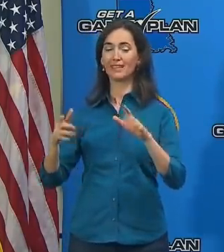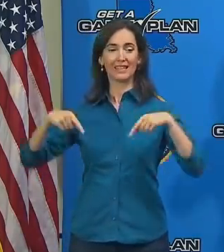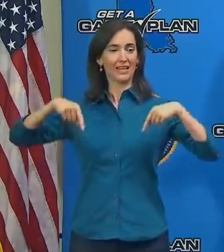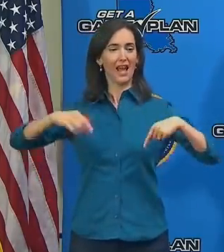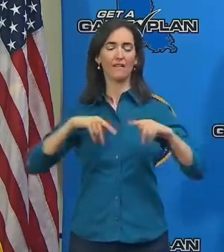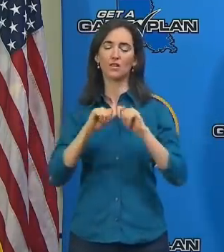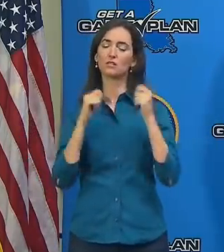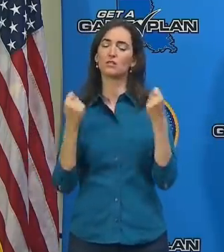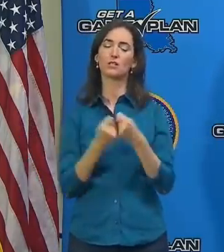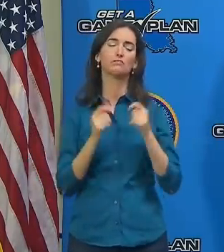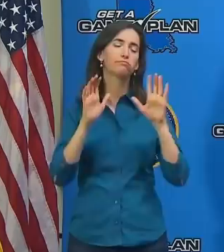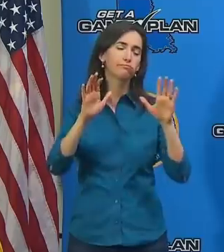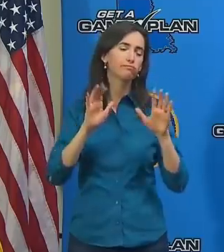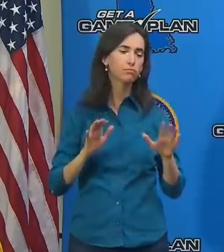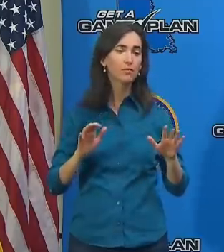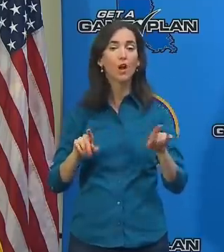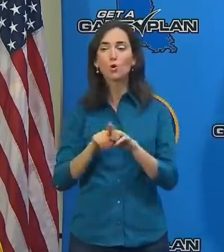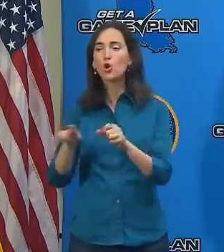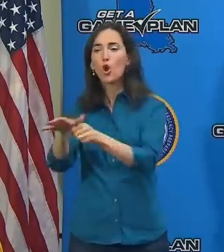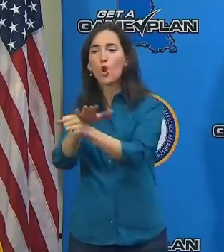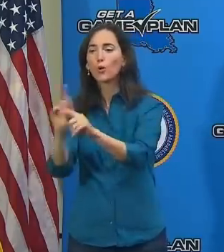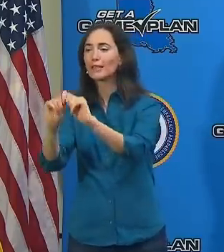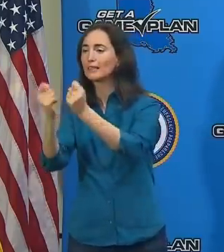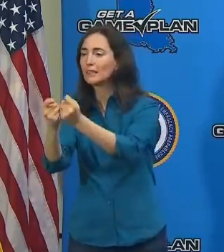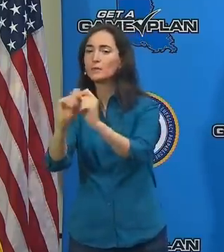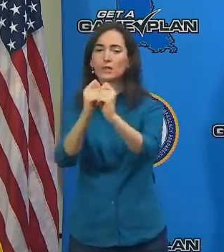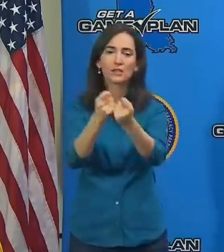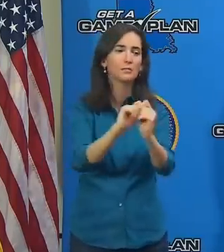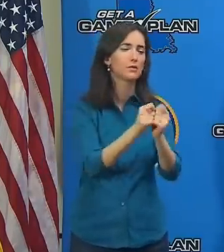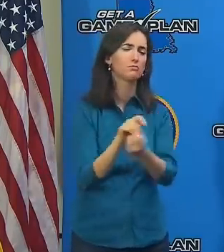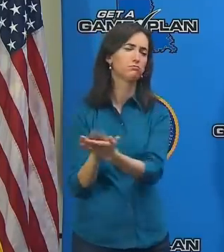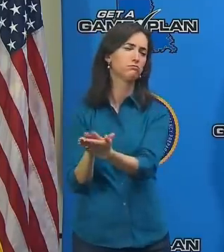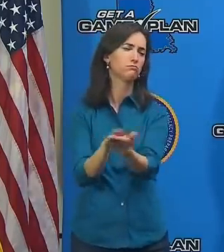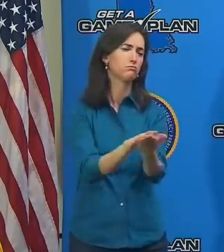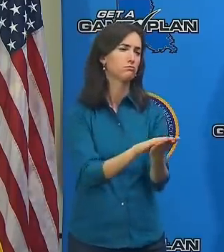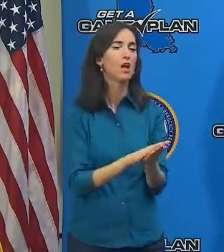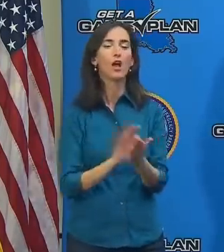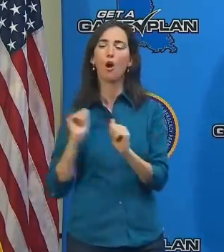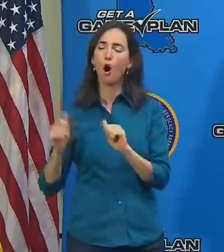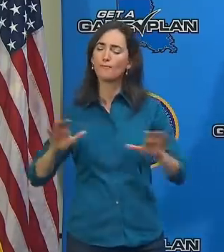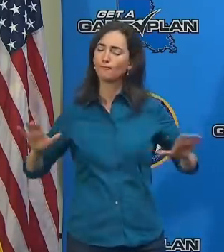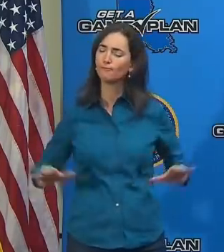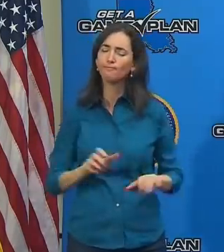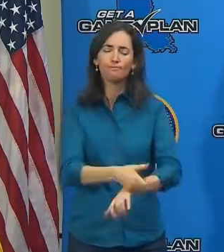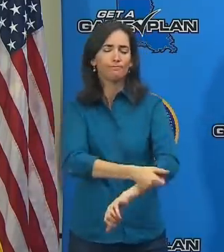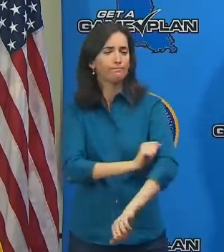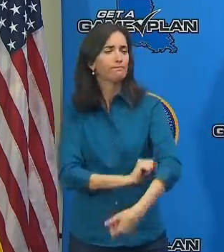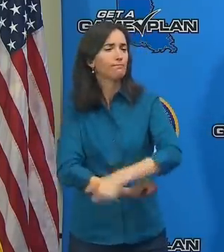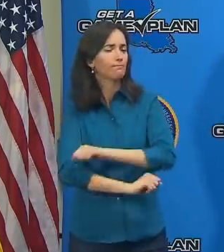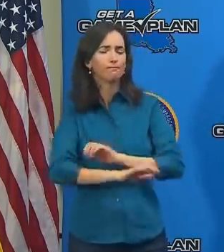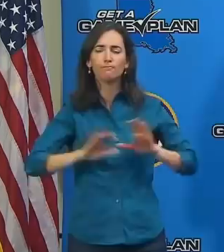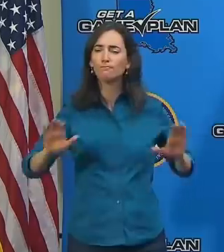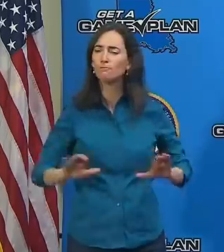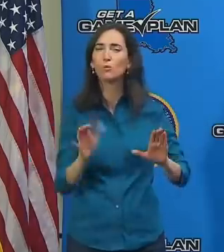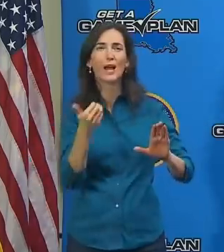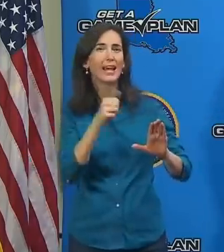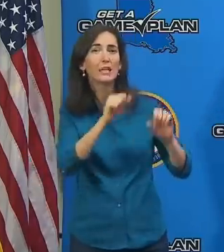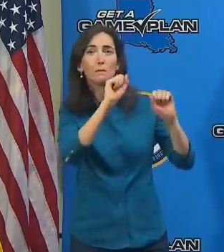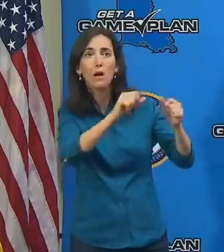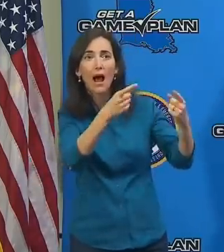here and across the state locally, and we're going to do everything that we can to prepare for every